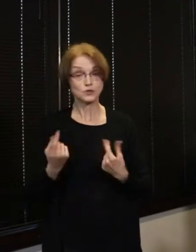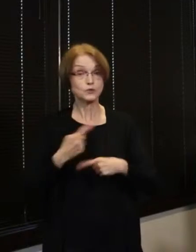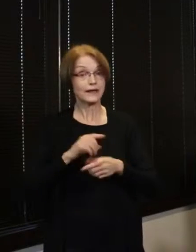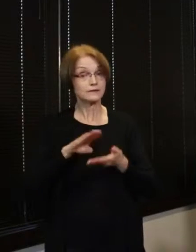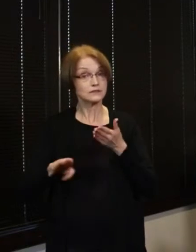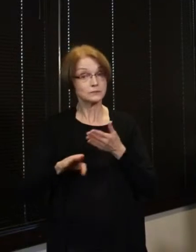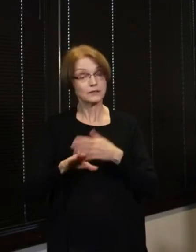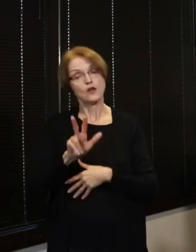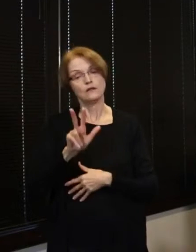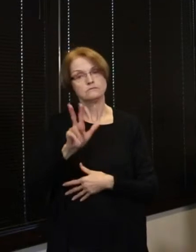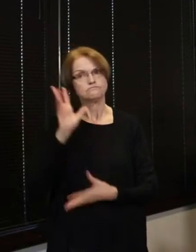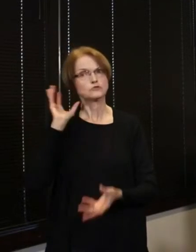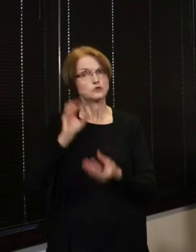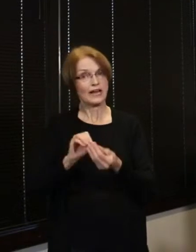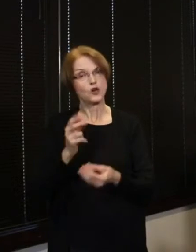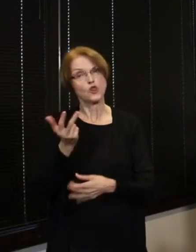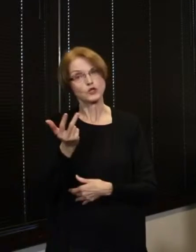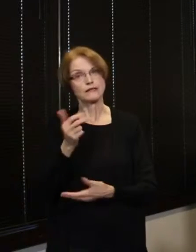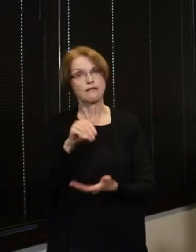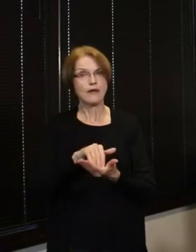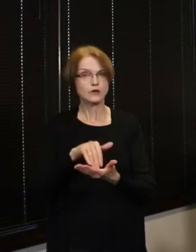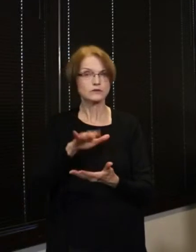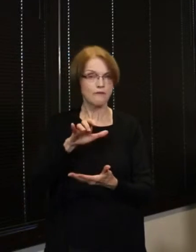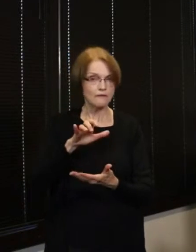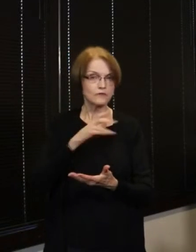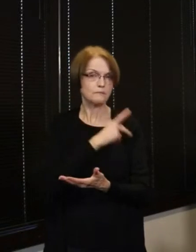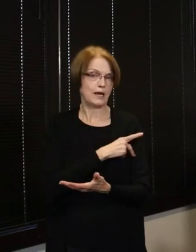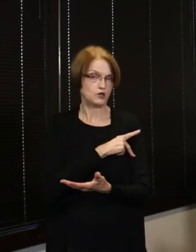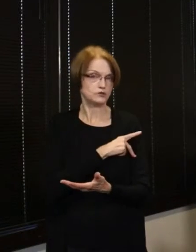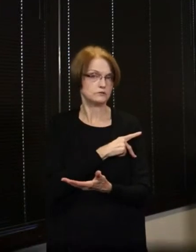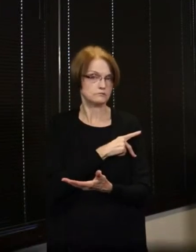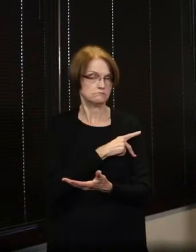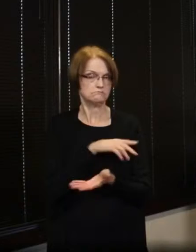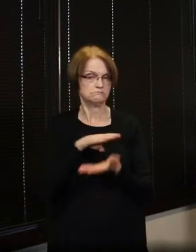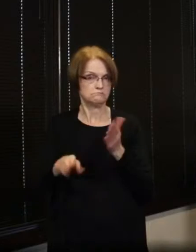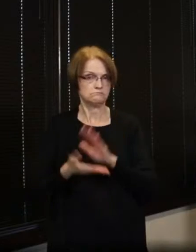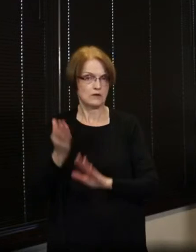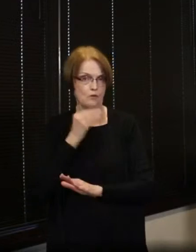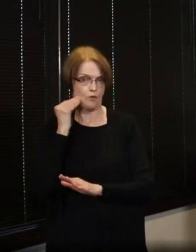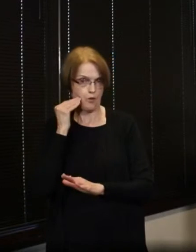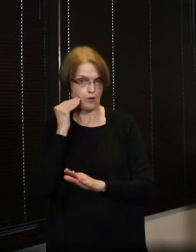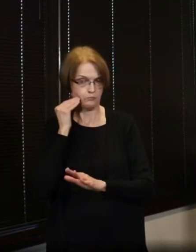around 13,000, almost 500 patients from our task force.